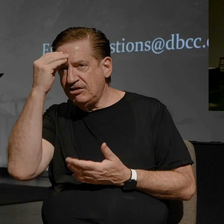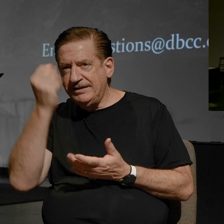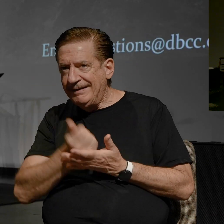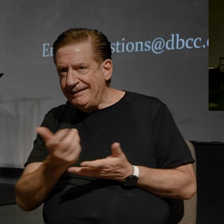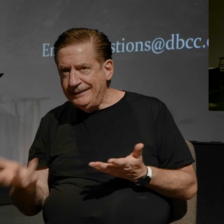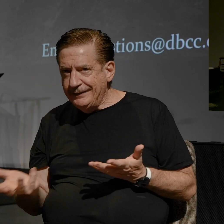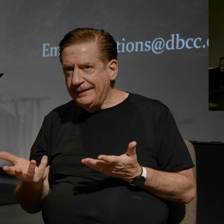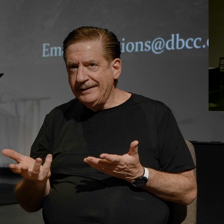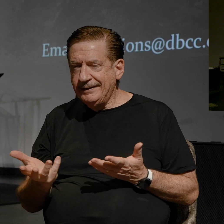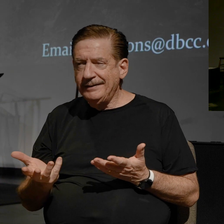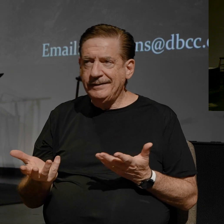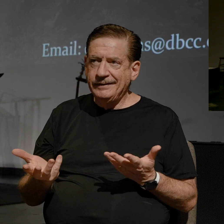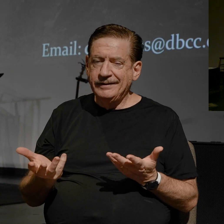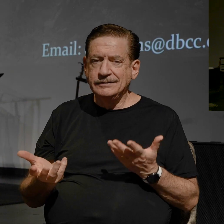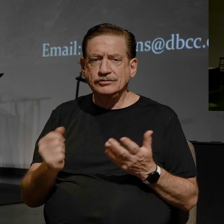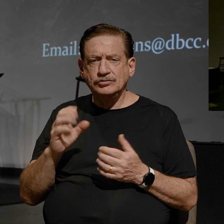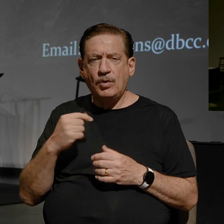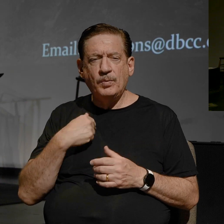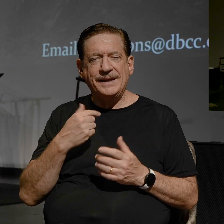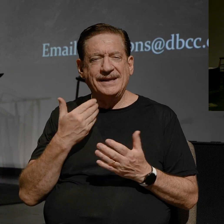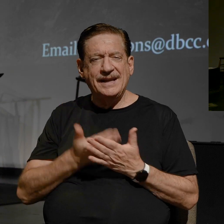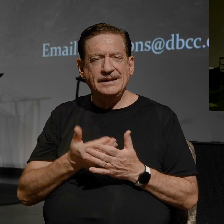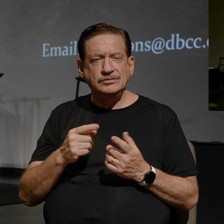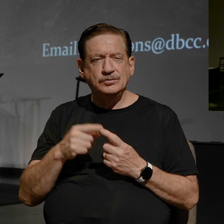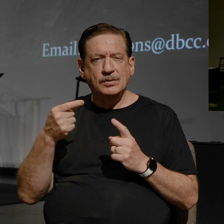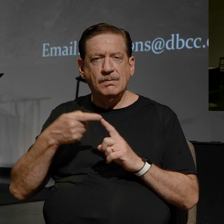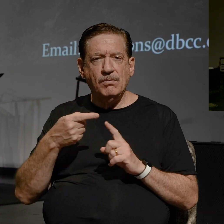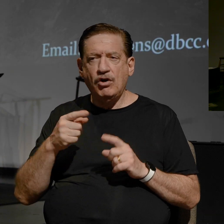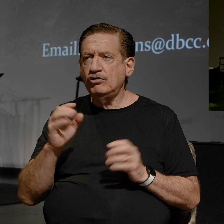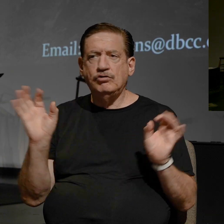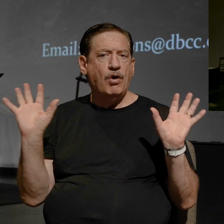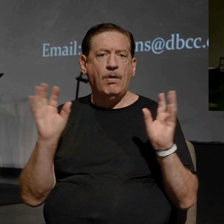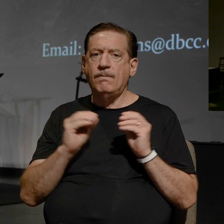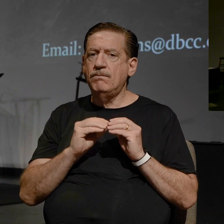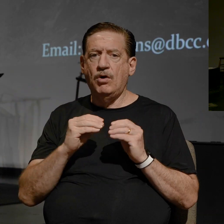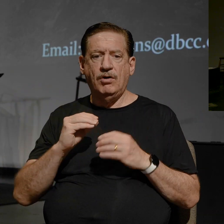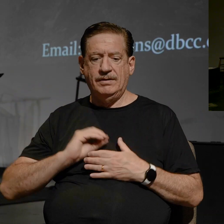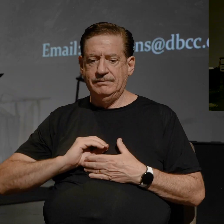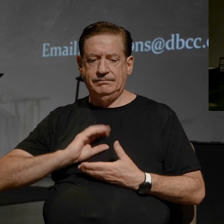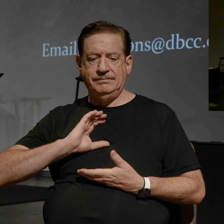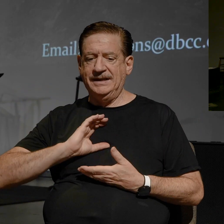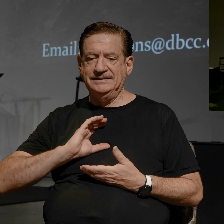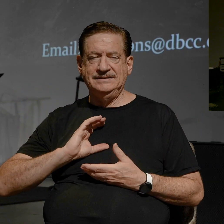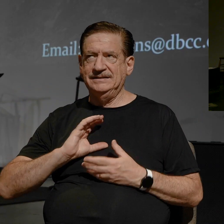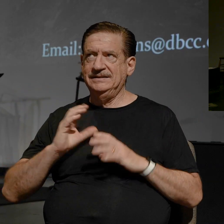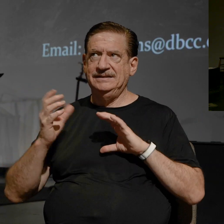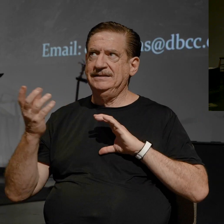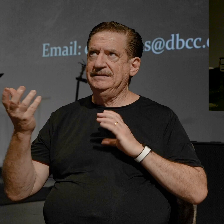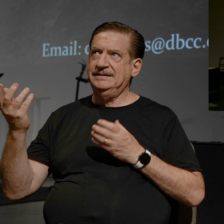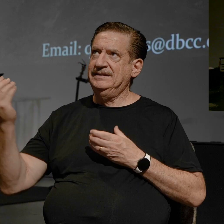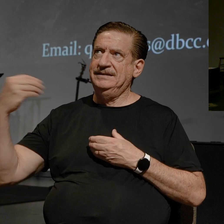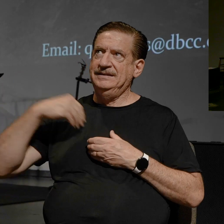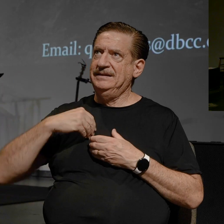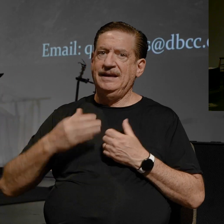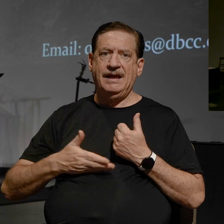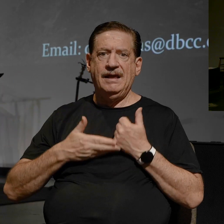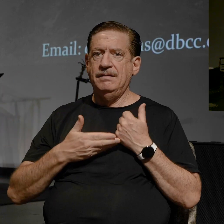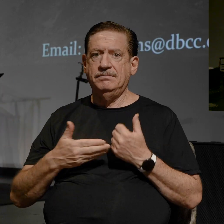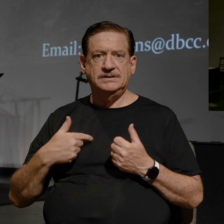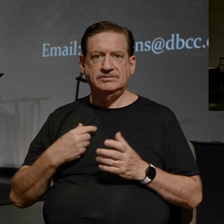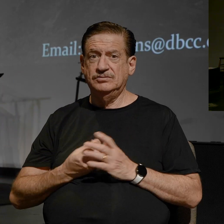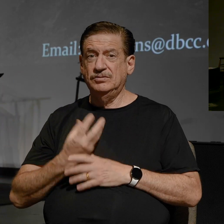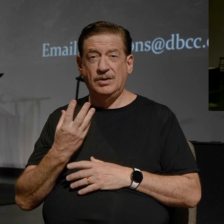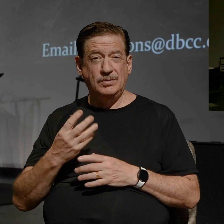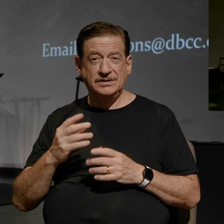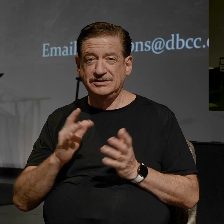anything. And so we get to a point where there's no more capacity for us to gain anything that's going to help us grow in